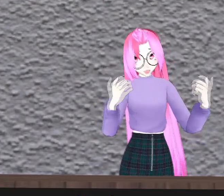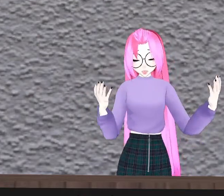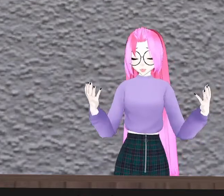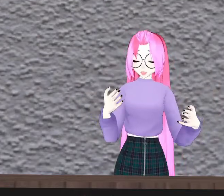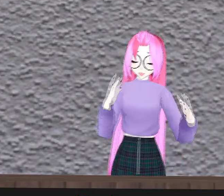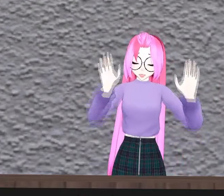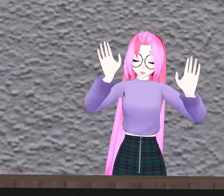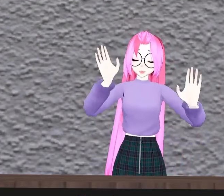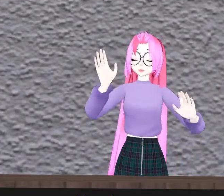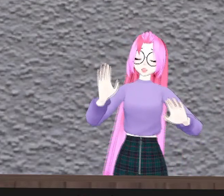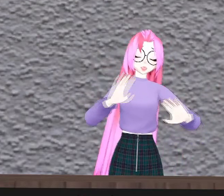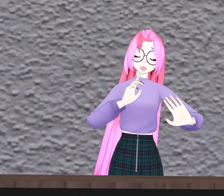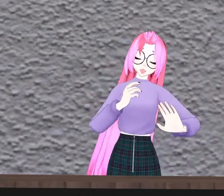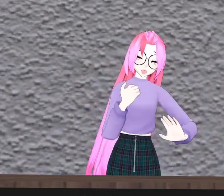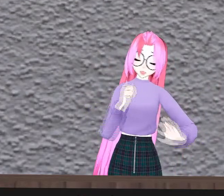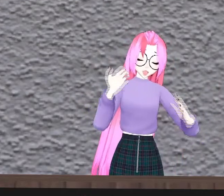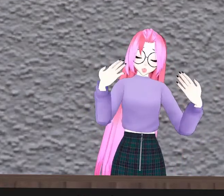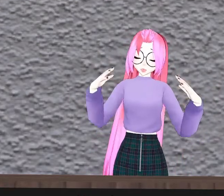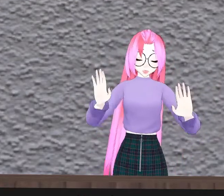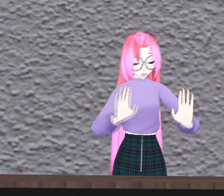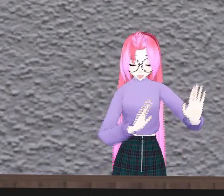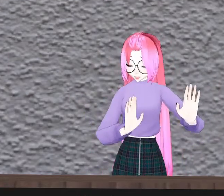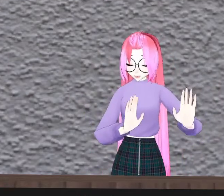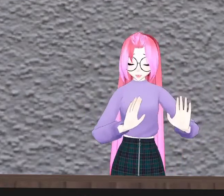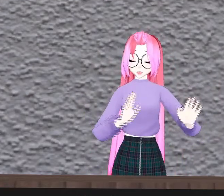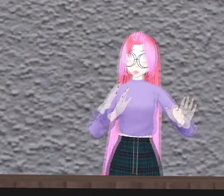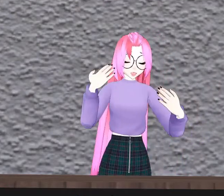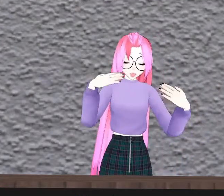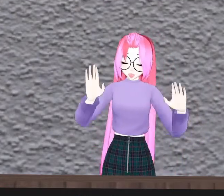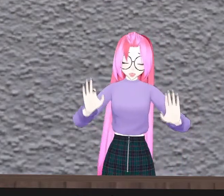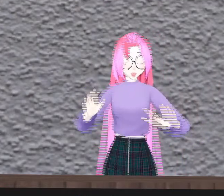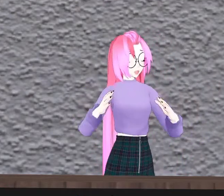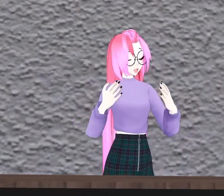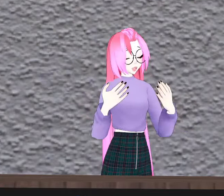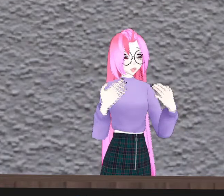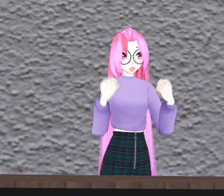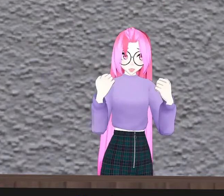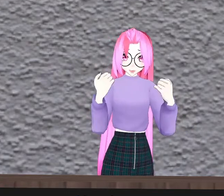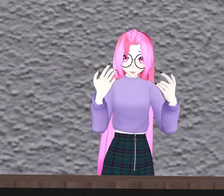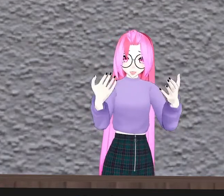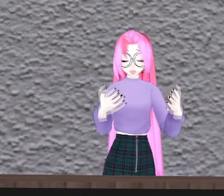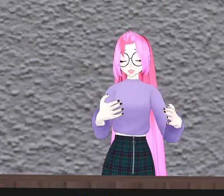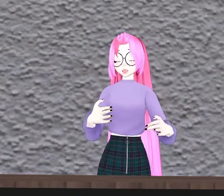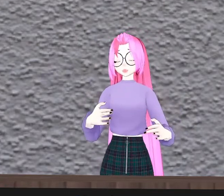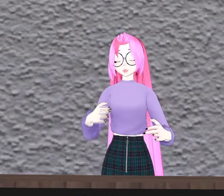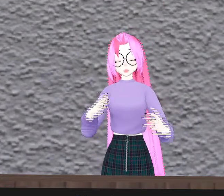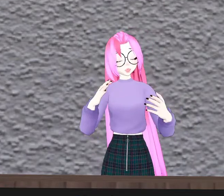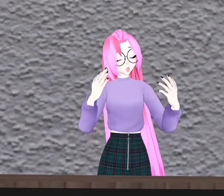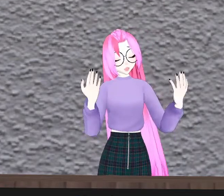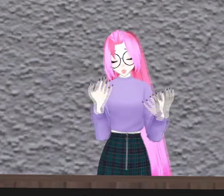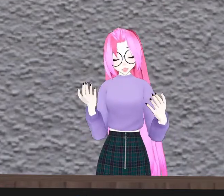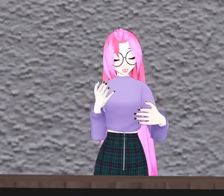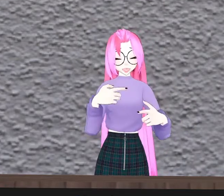That's awesome. And if you don't know, that's fine. You don't know what you don't know. So I'm here to educate you. So what a name sign